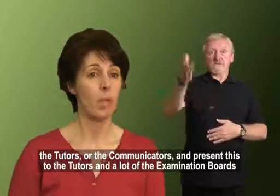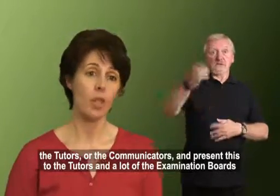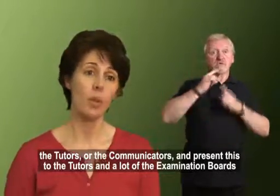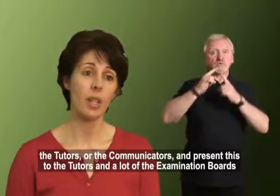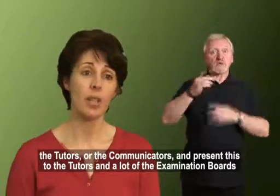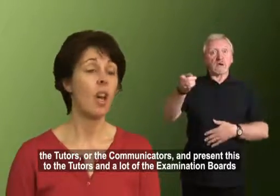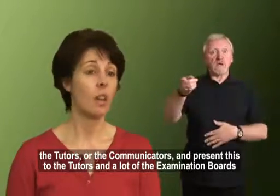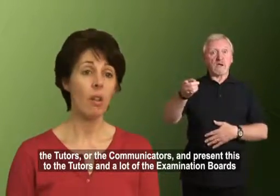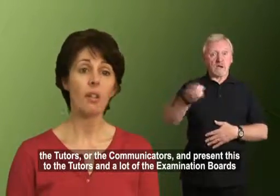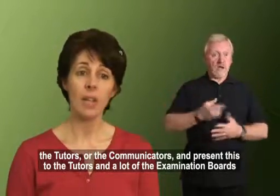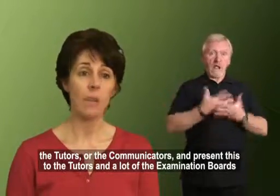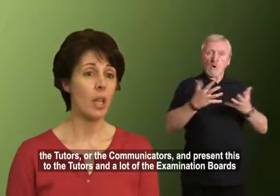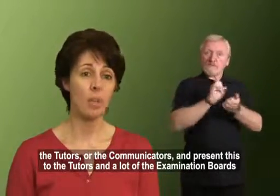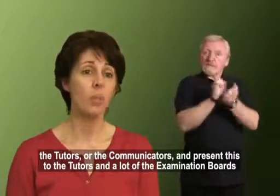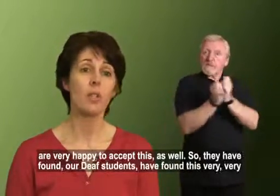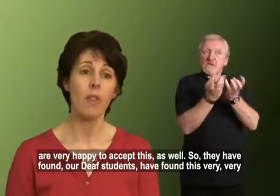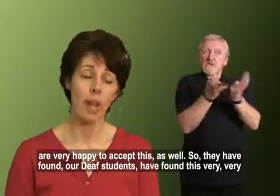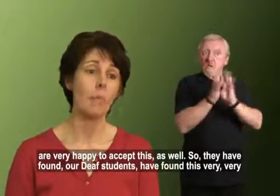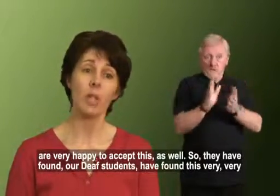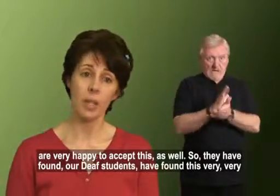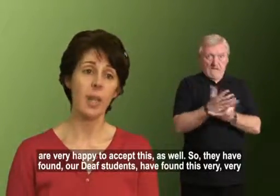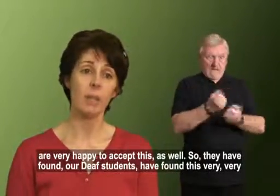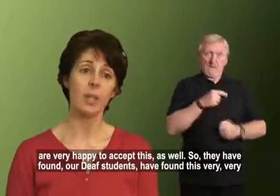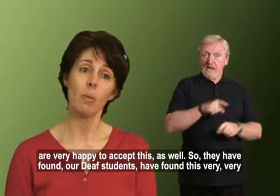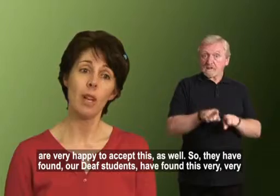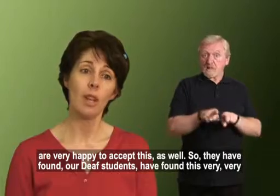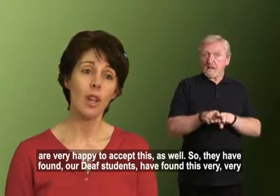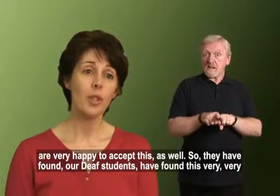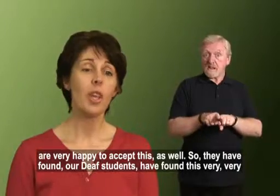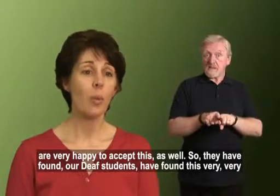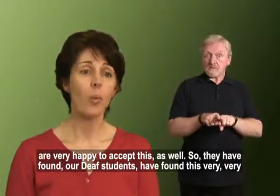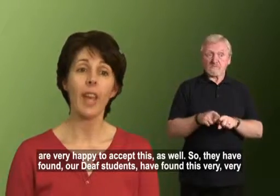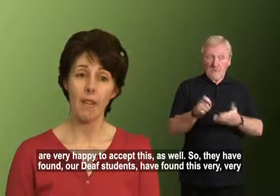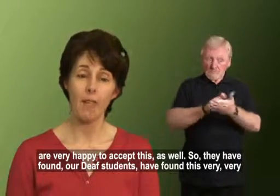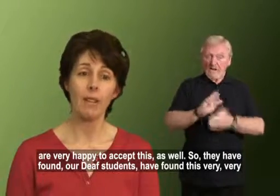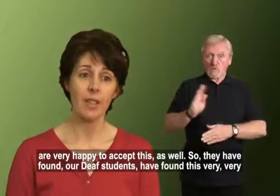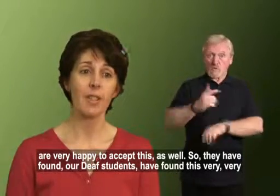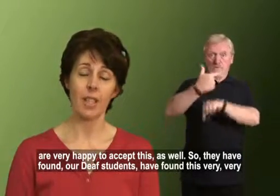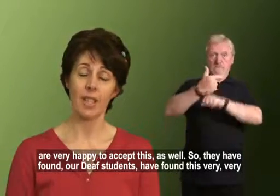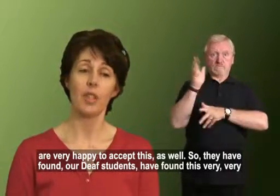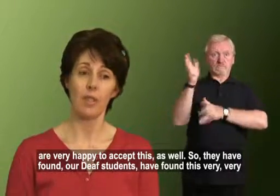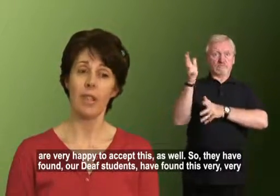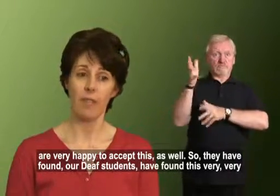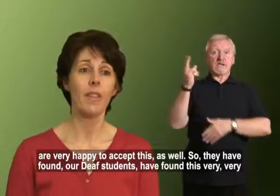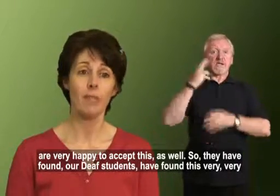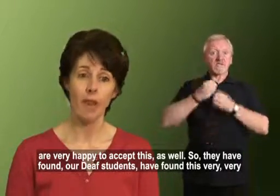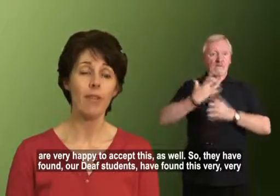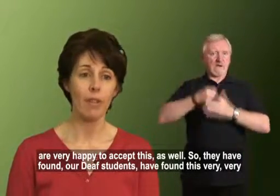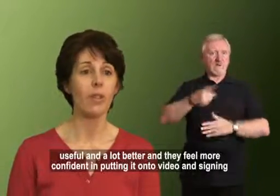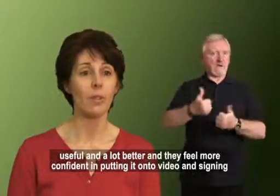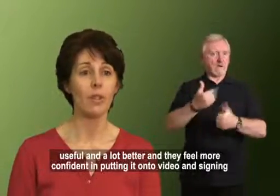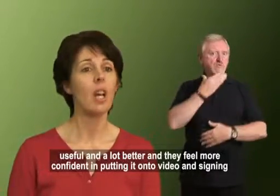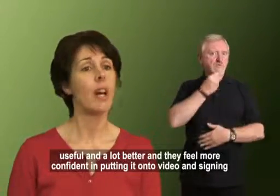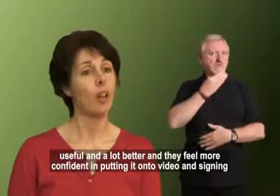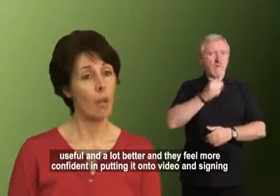the tutors, and a lot of the examination boards are very happy to accept this as well. So they have found, our deaf students have found this very,